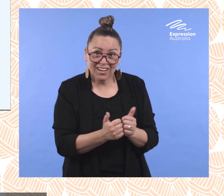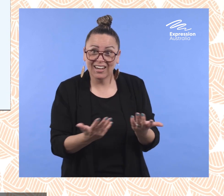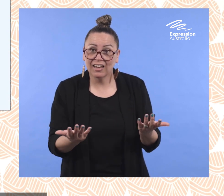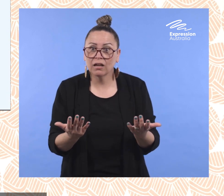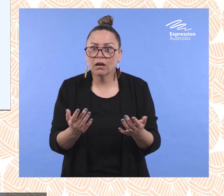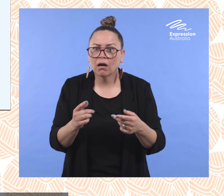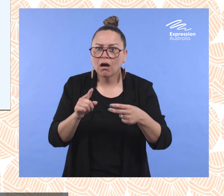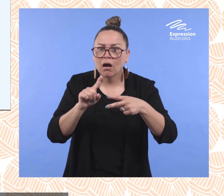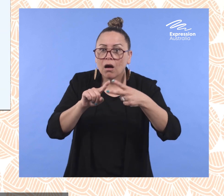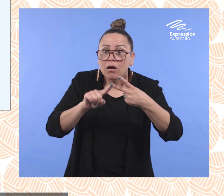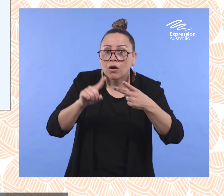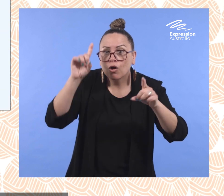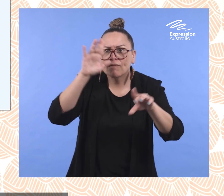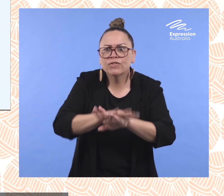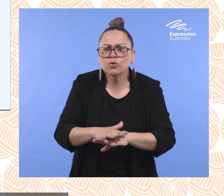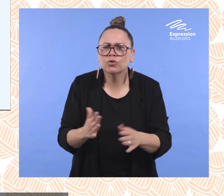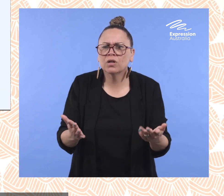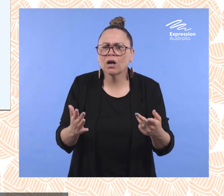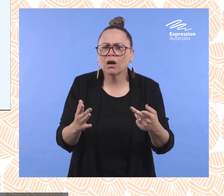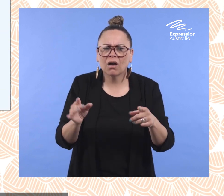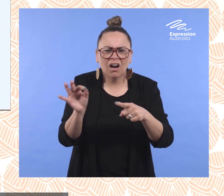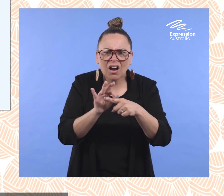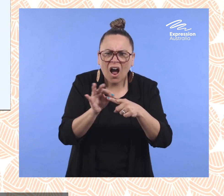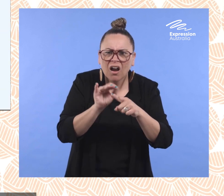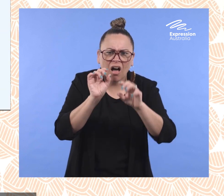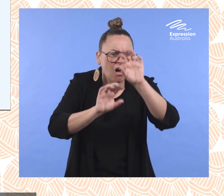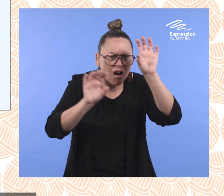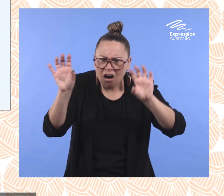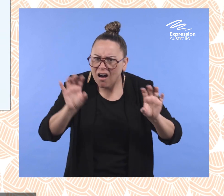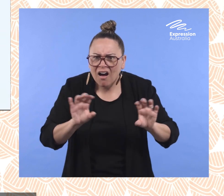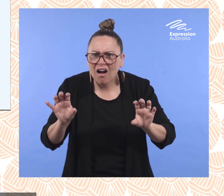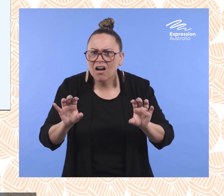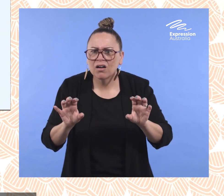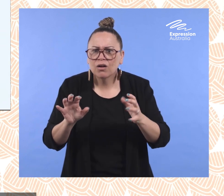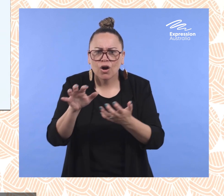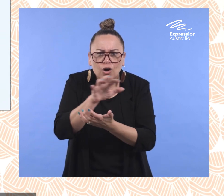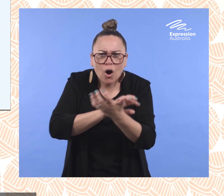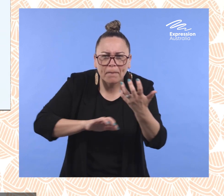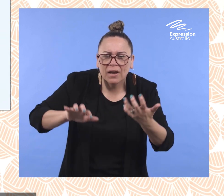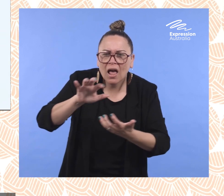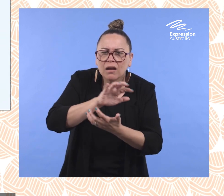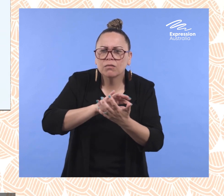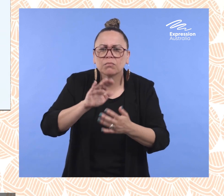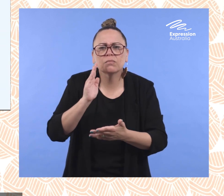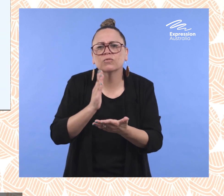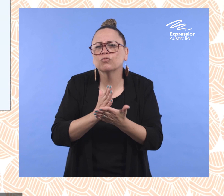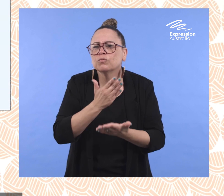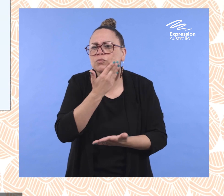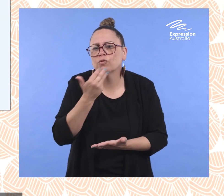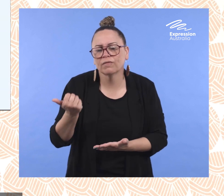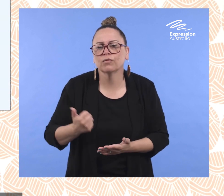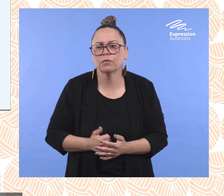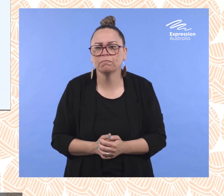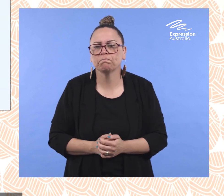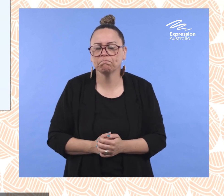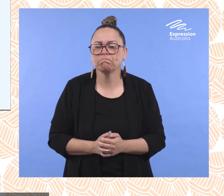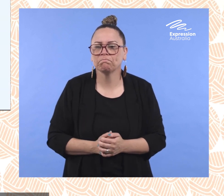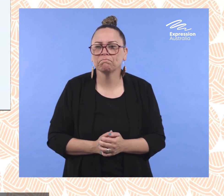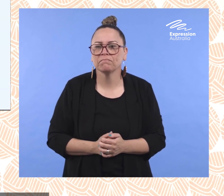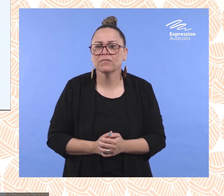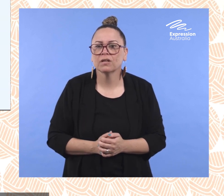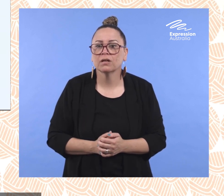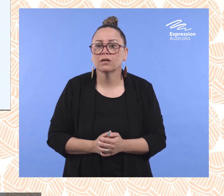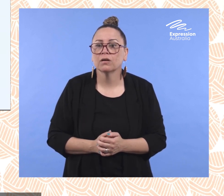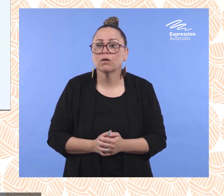Confusing, colourful, intricate, complex, yet beautiful. Yes, and so